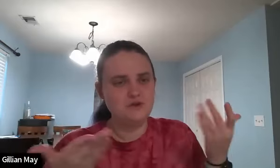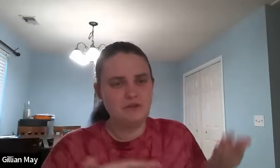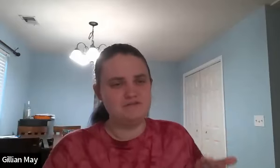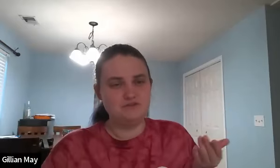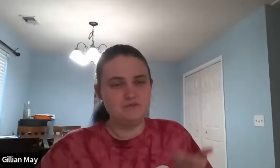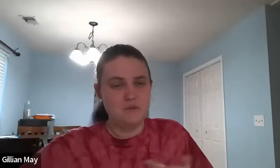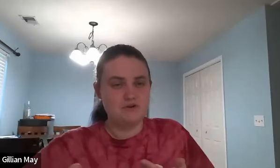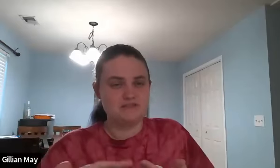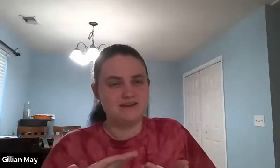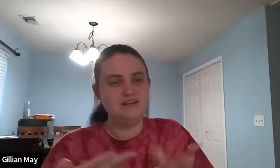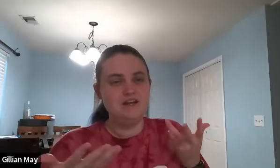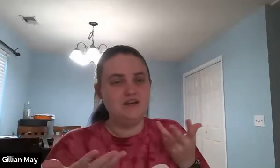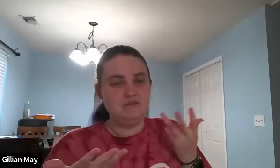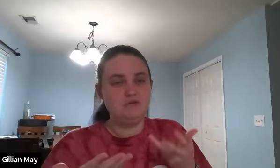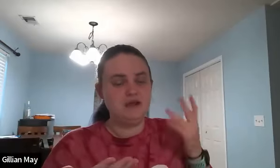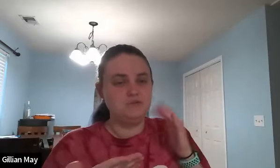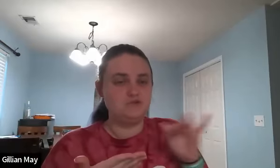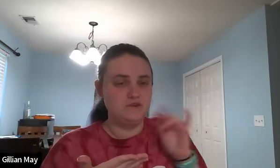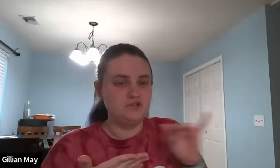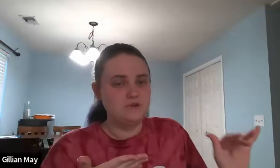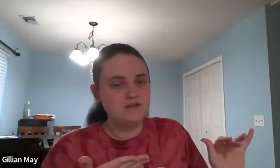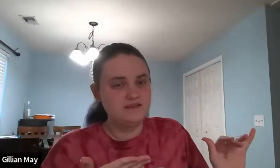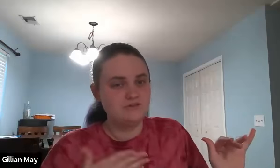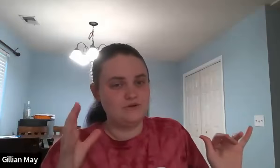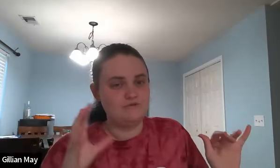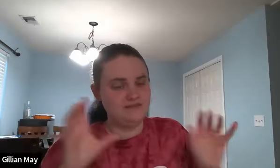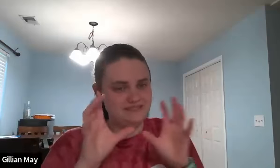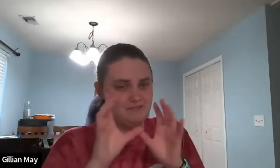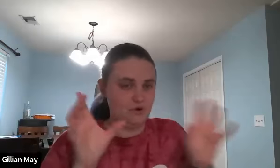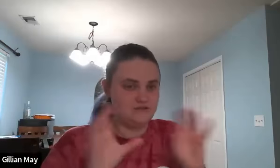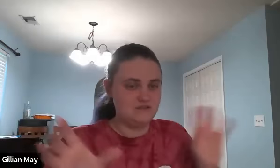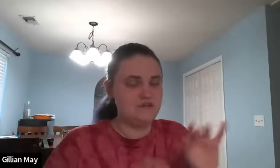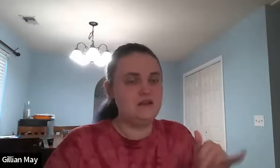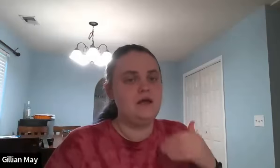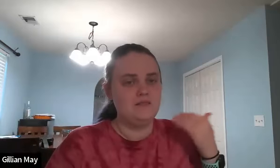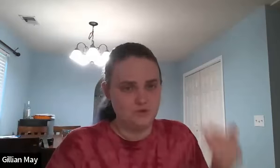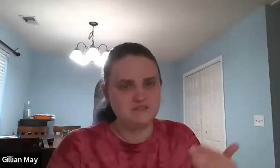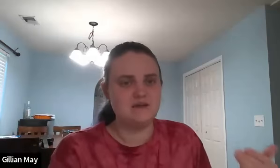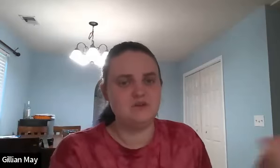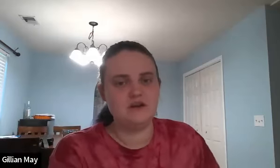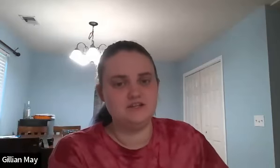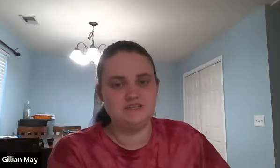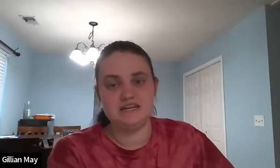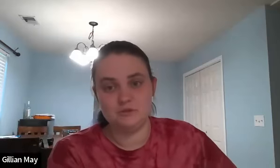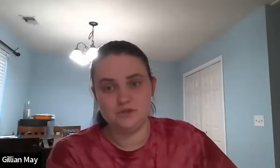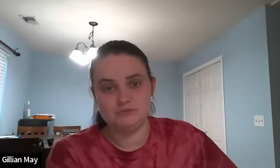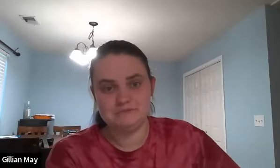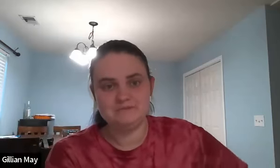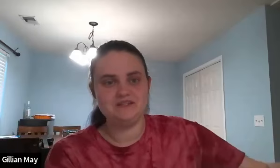feel bad if you don't remember a sign. If you are able to finger spell it, or at least get parts of it, most of the time they're going to understand and help you.